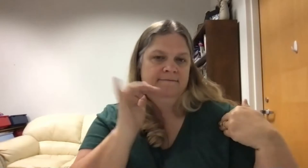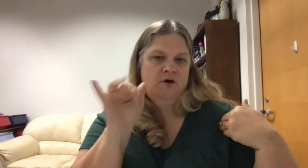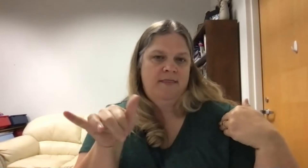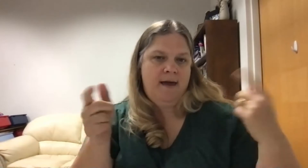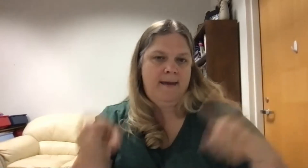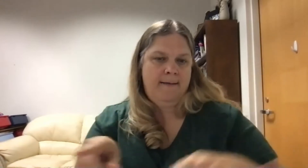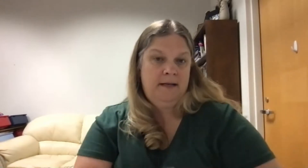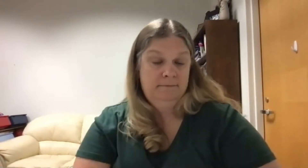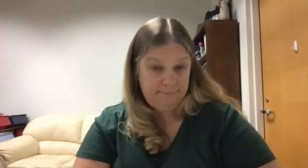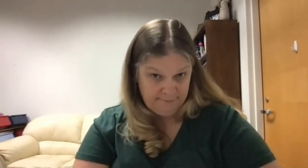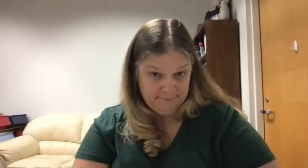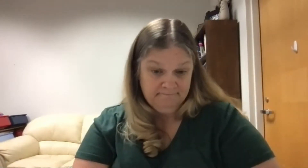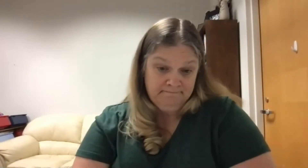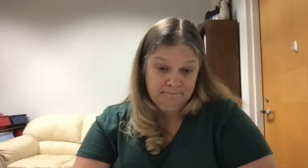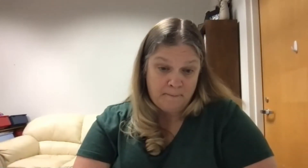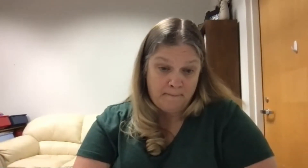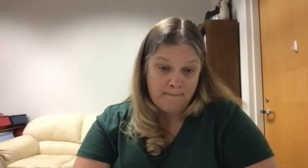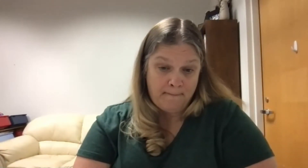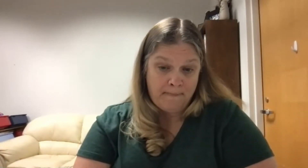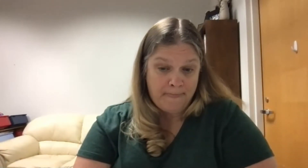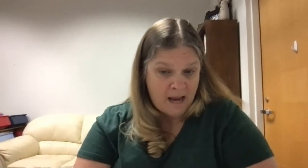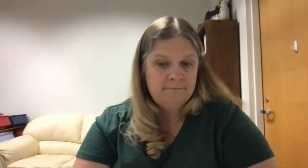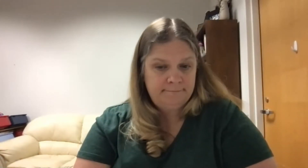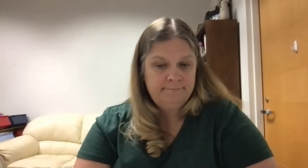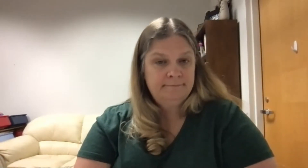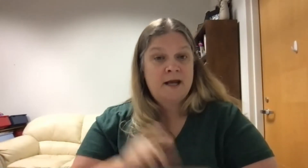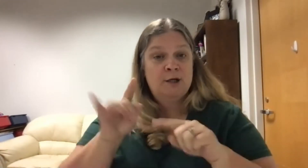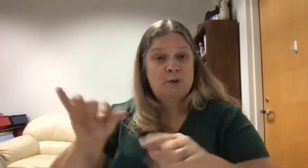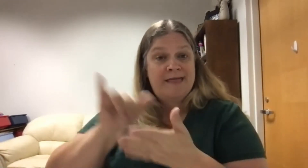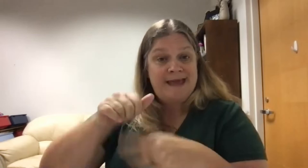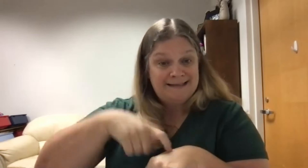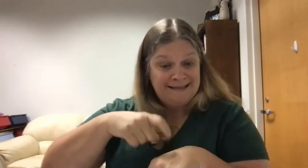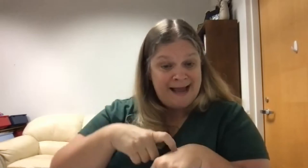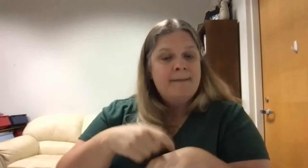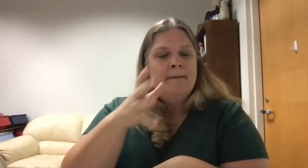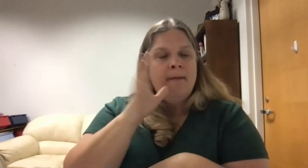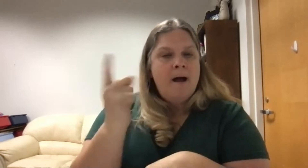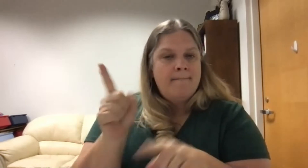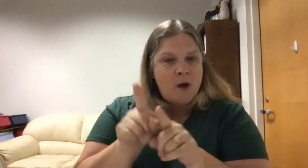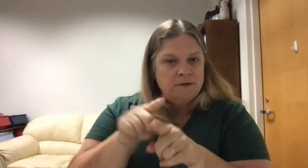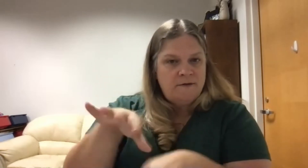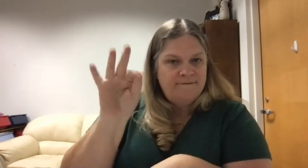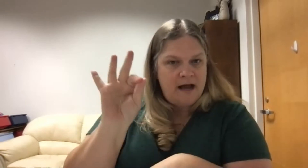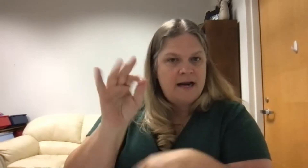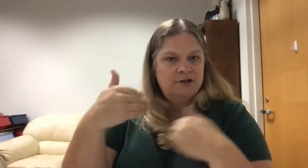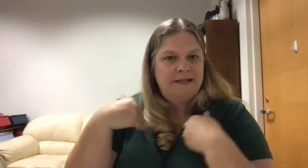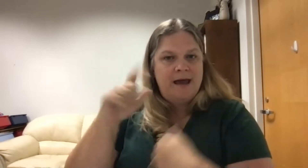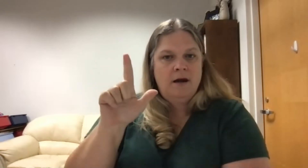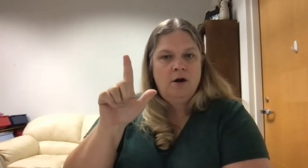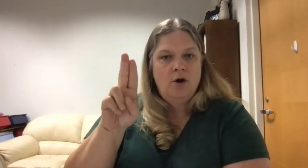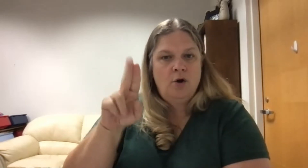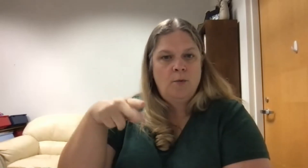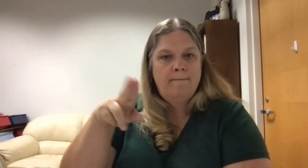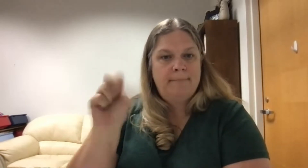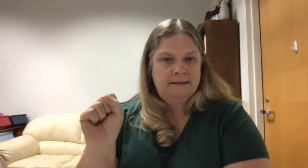It was her responsibility that had happened, according to the therapist. And then during that time, the